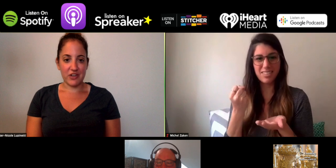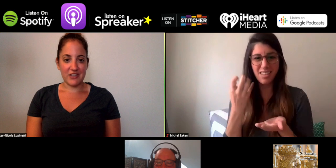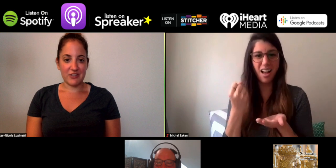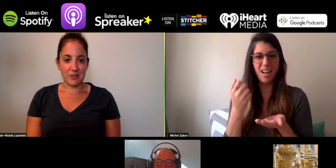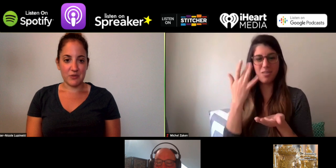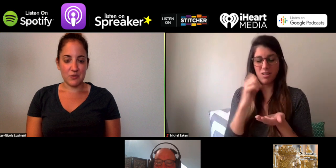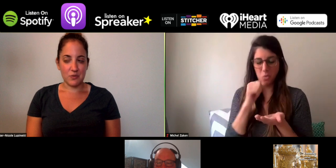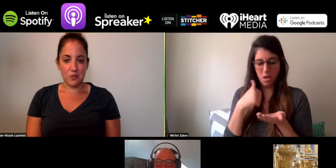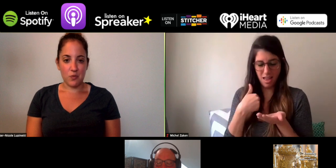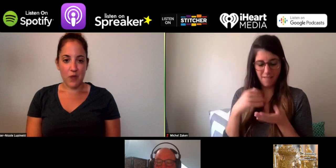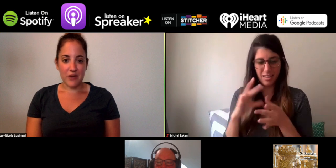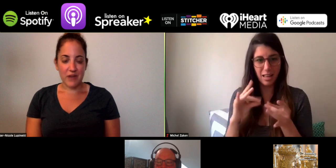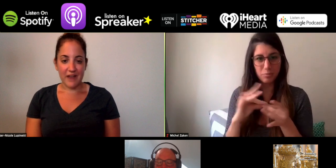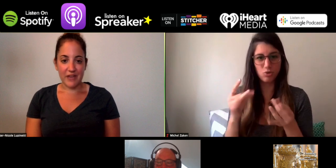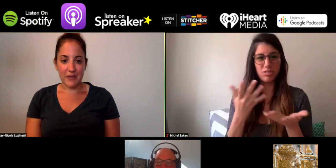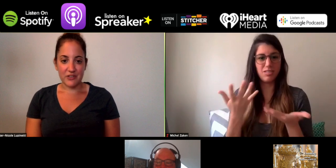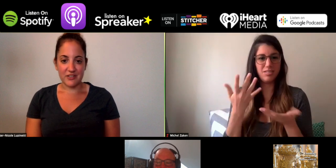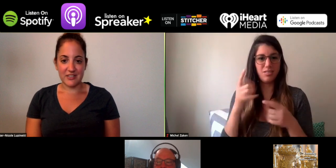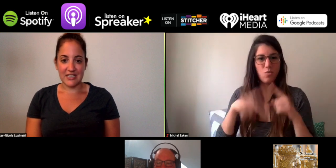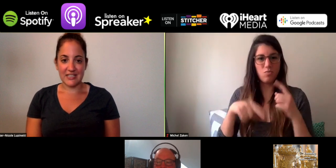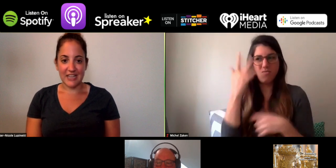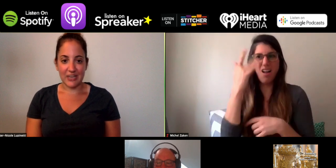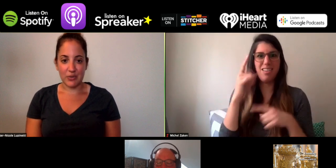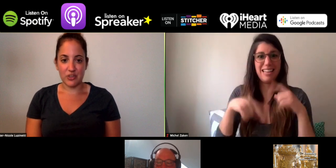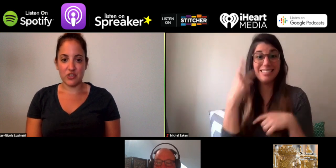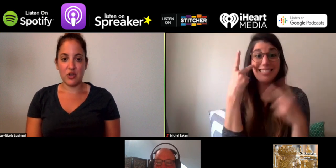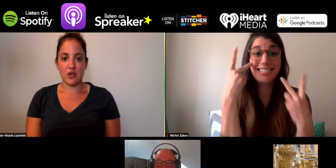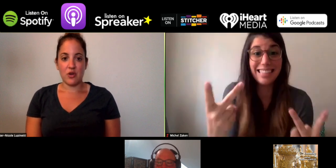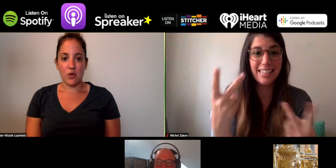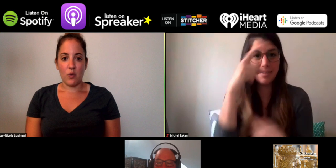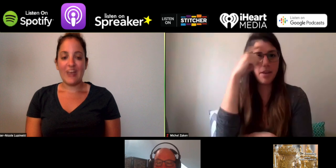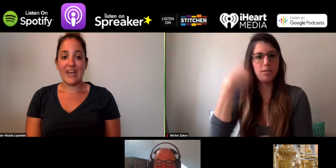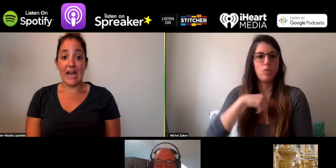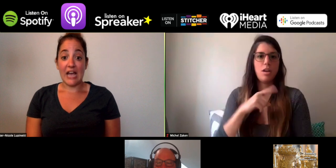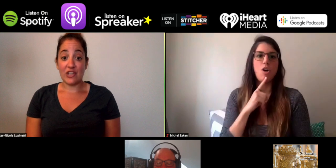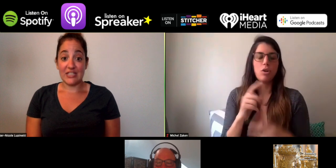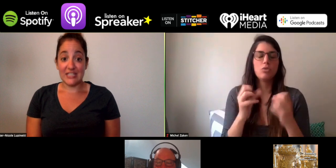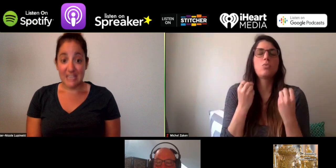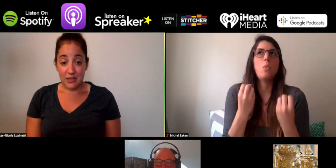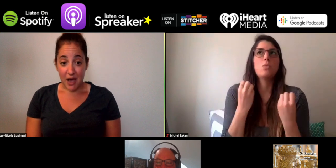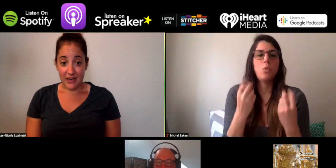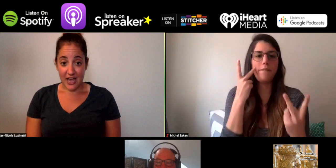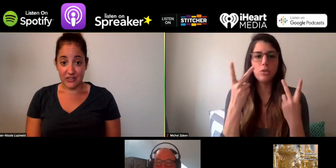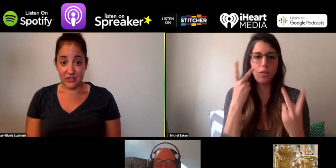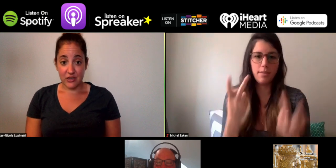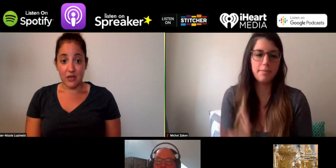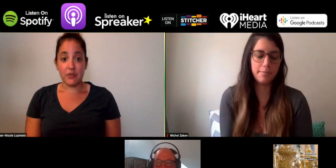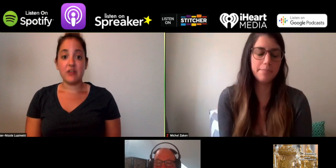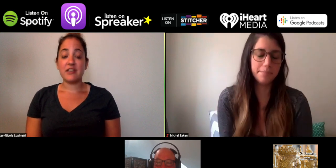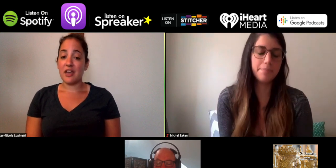reading a transcript, why don't I have the option to see sign language? Why can't I actually see the